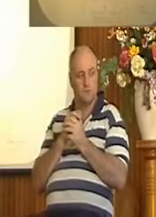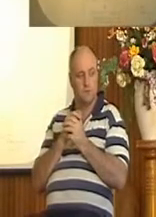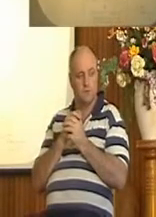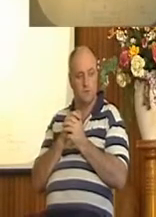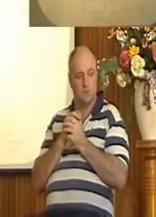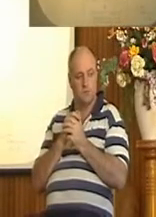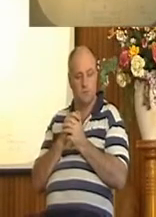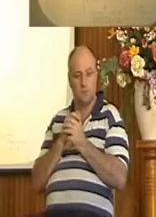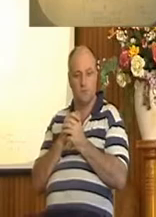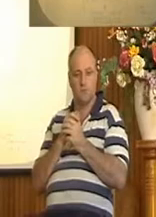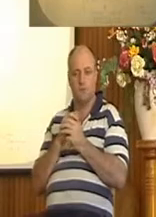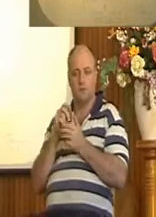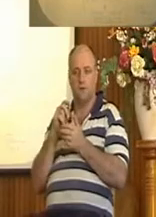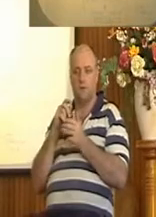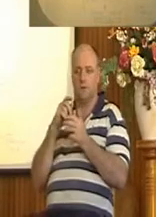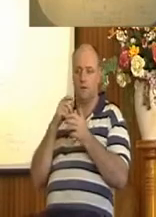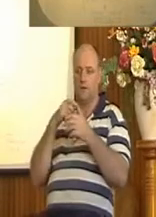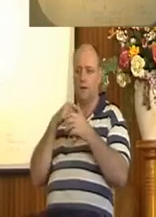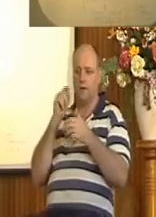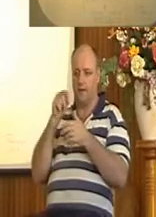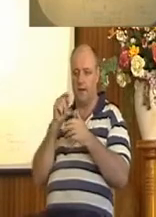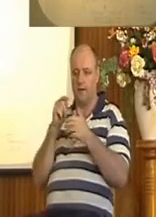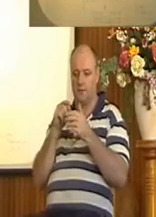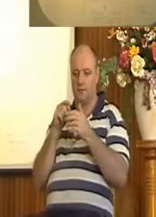is the word pride in this context.